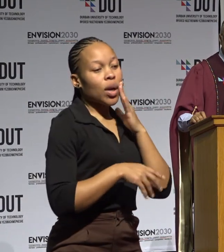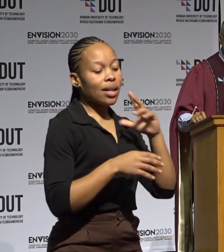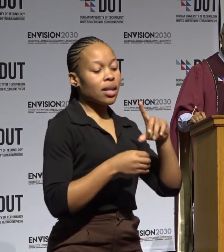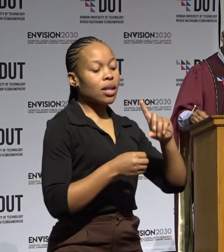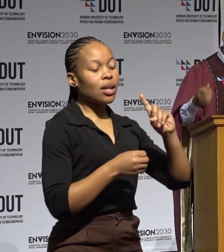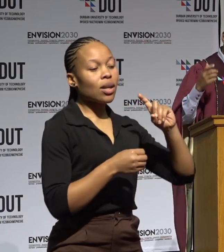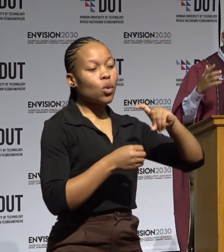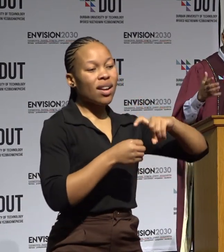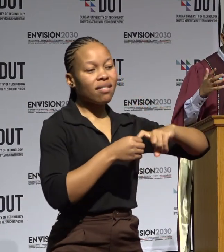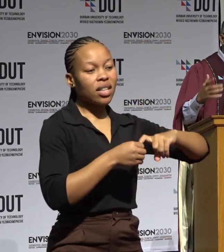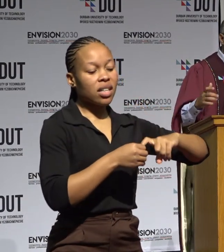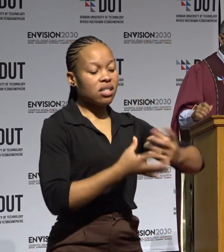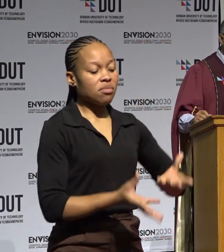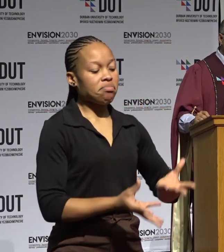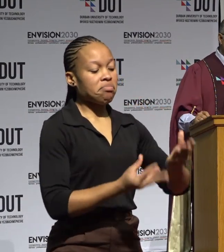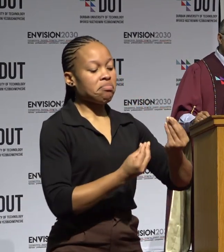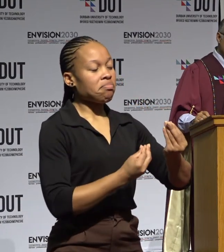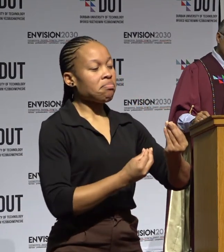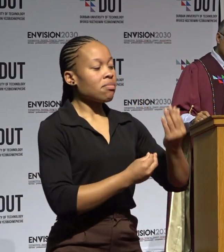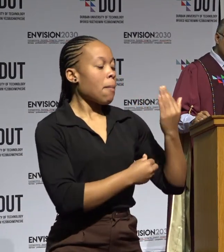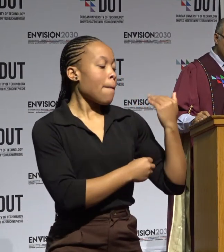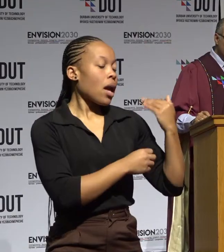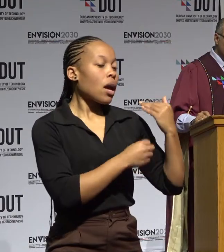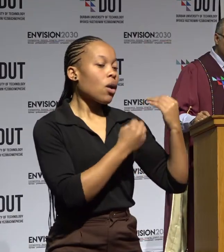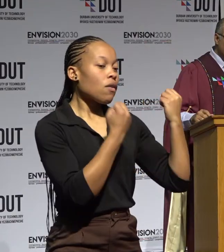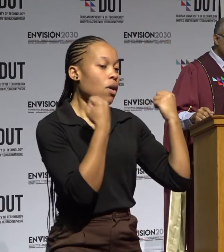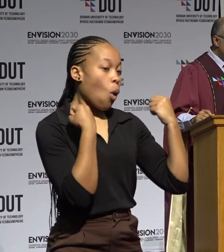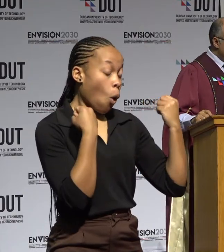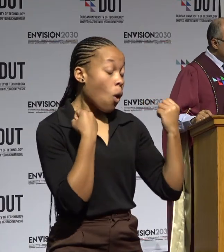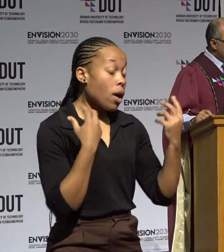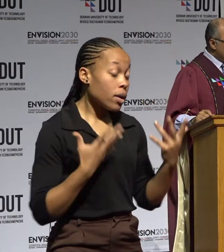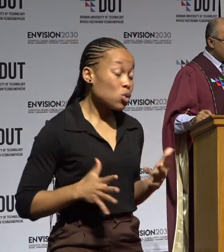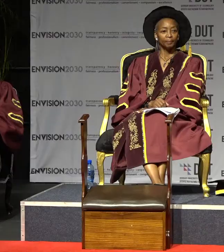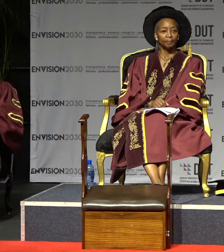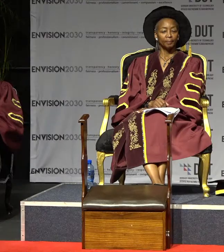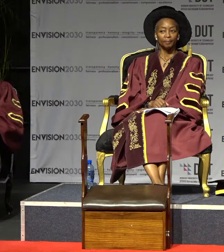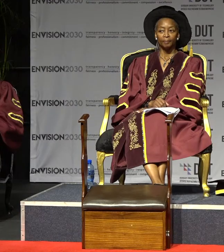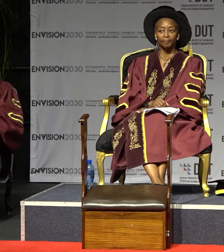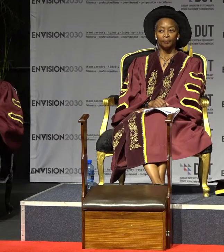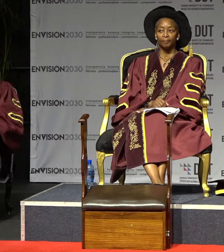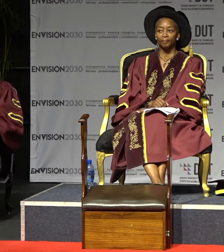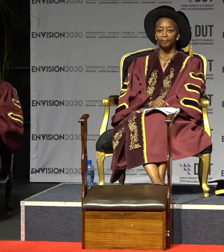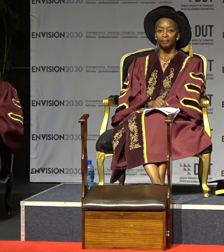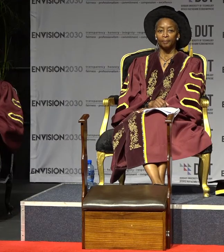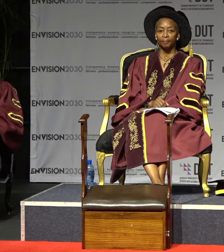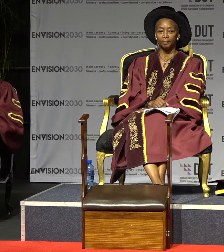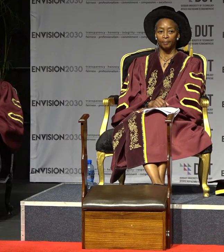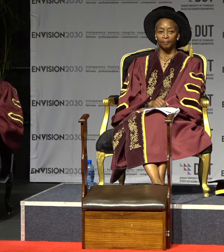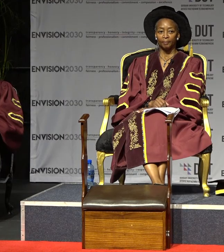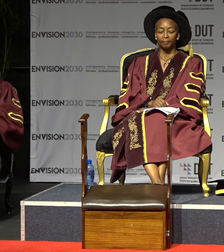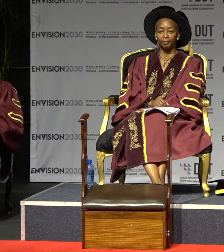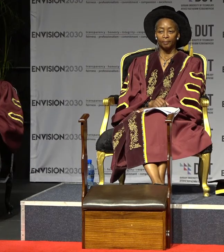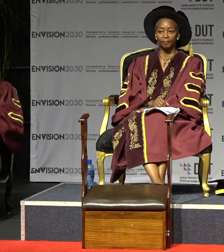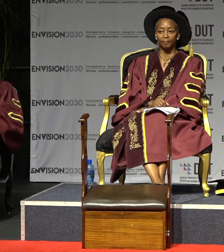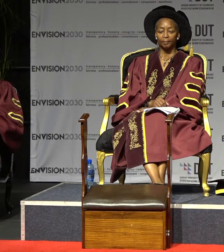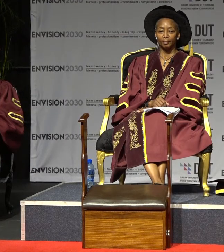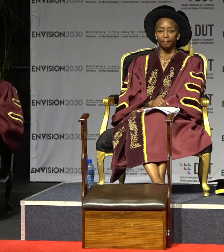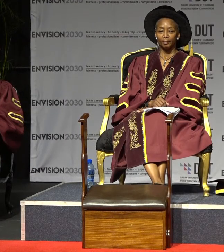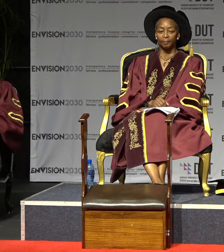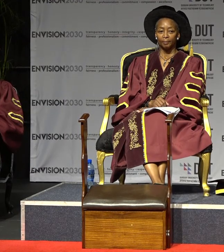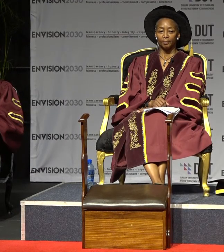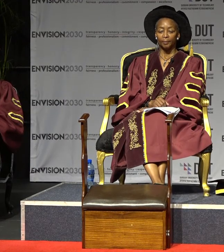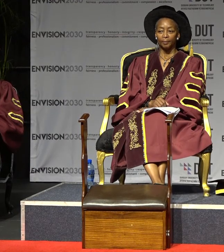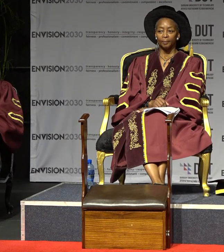the hall. So the name card is important. So get your name card back. You walk down the red carpet. For those who are receiving